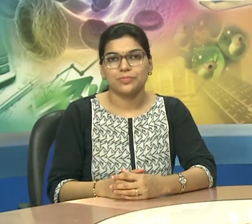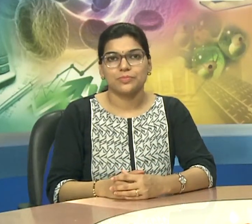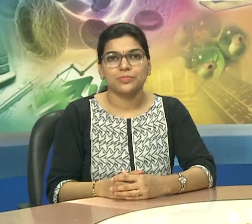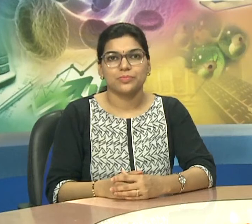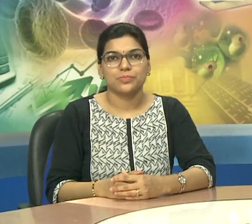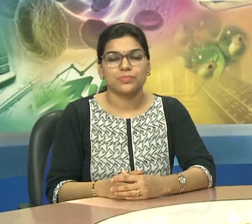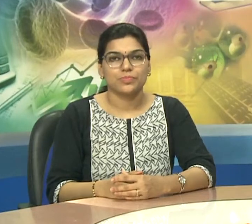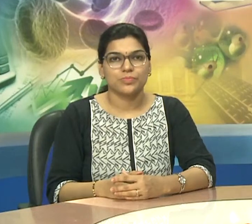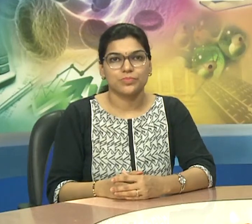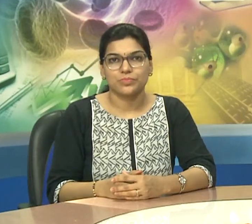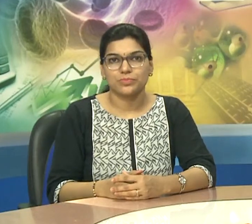something.